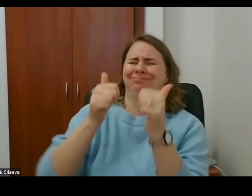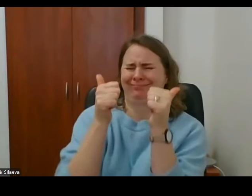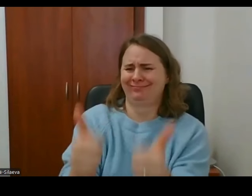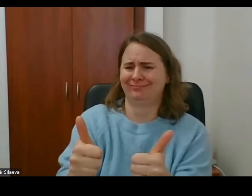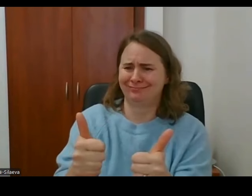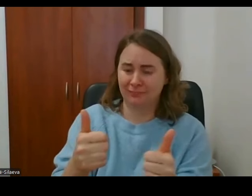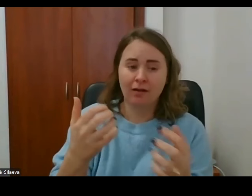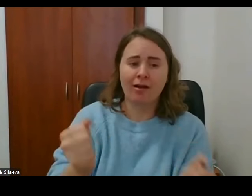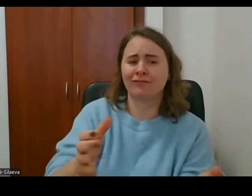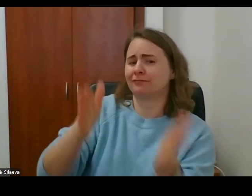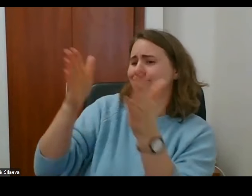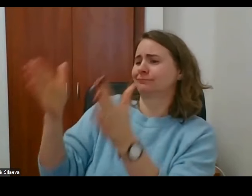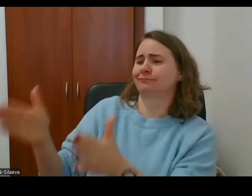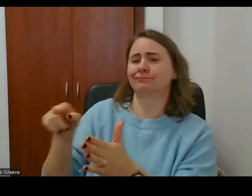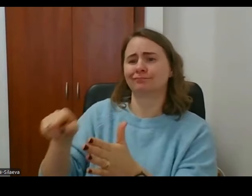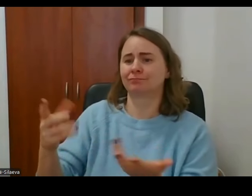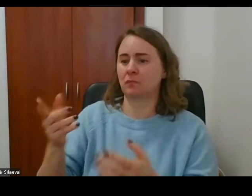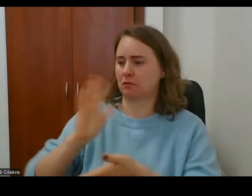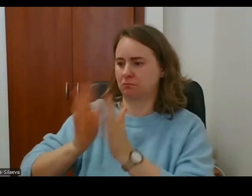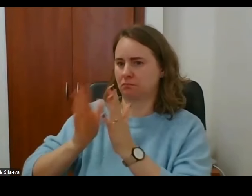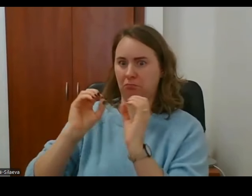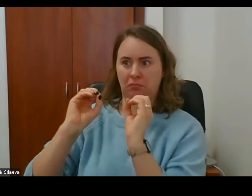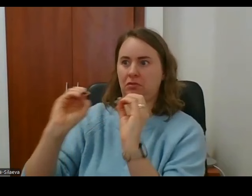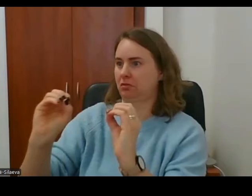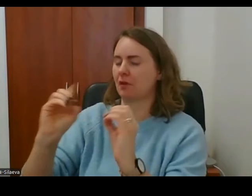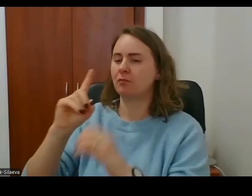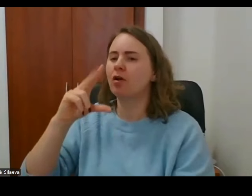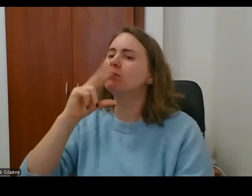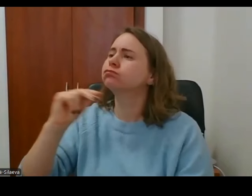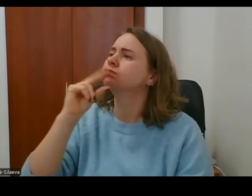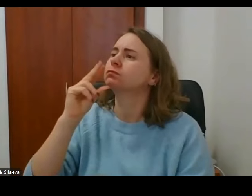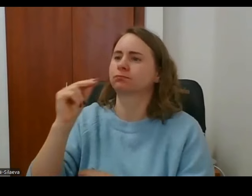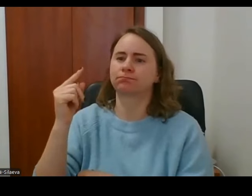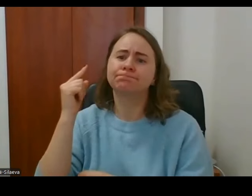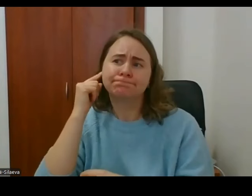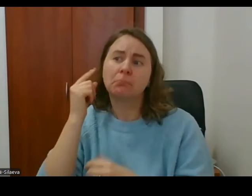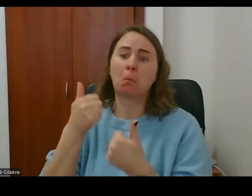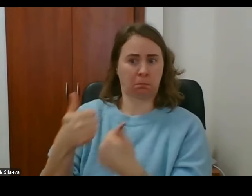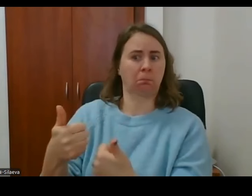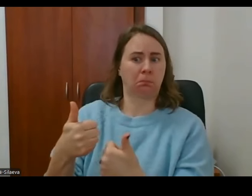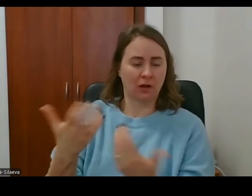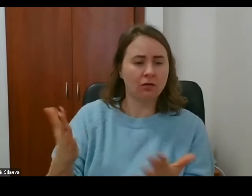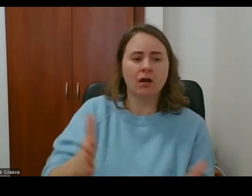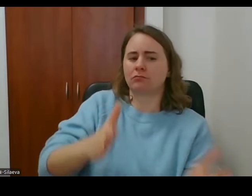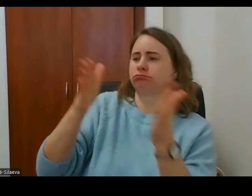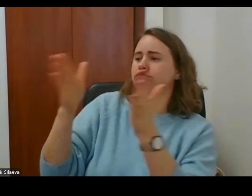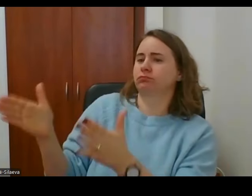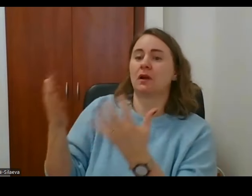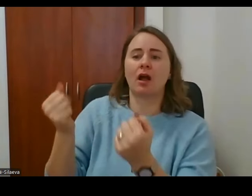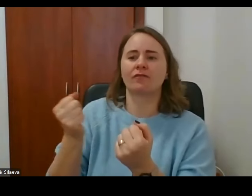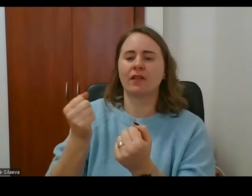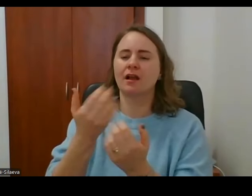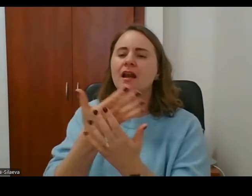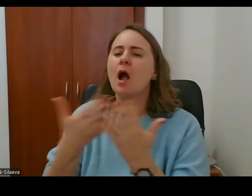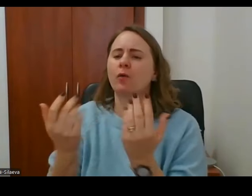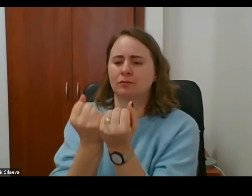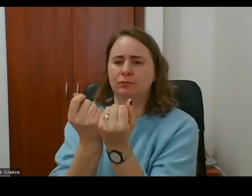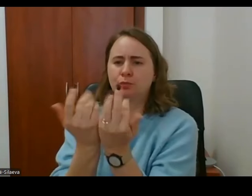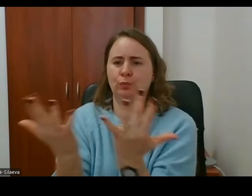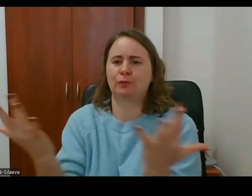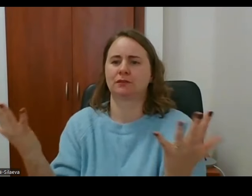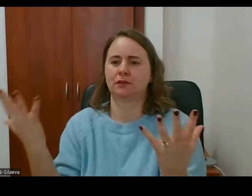varies. So some of them are bilingual, some of them struggle with national spoken language, but are very fluent in